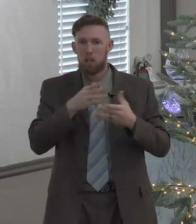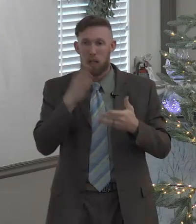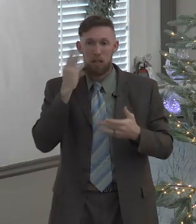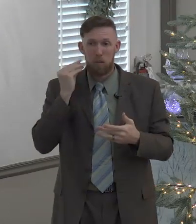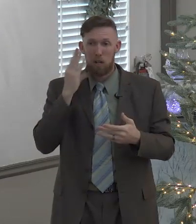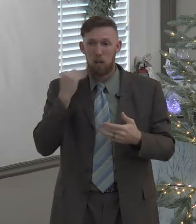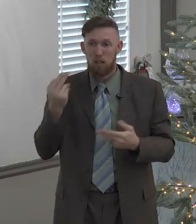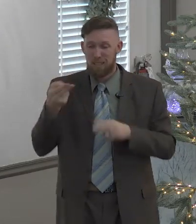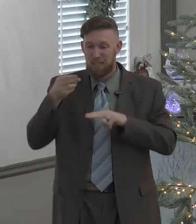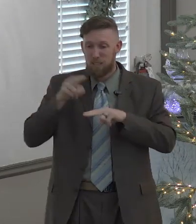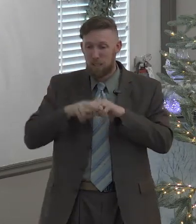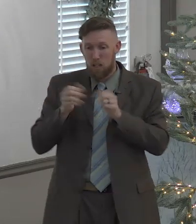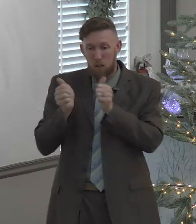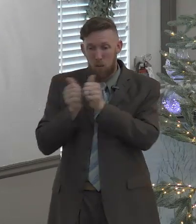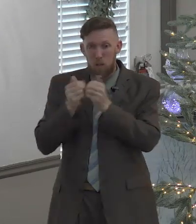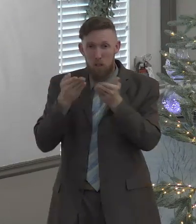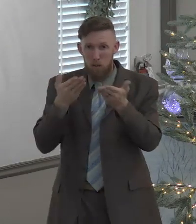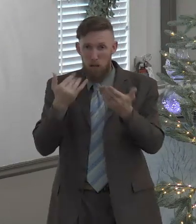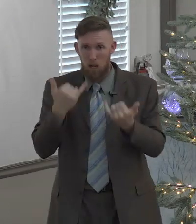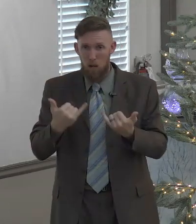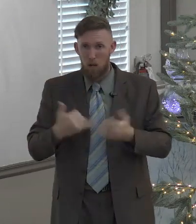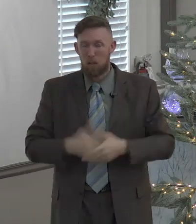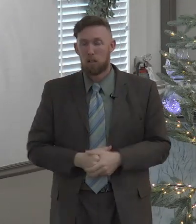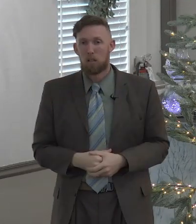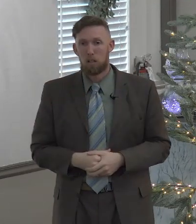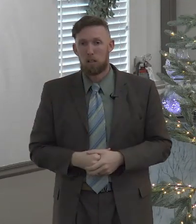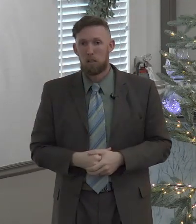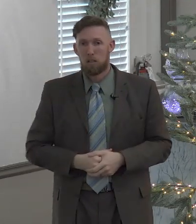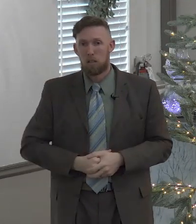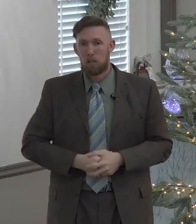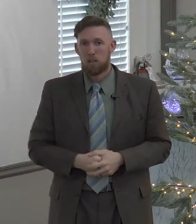next heartbreaking moment is sitting right next to you.